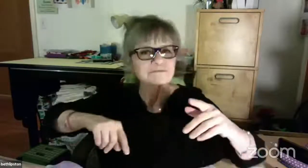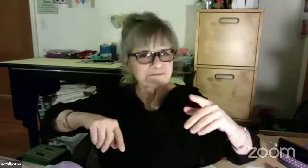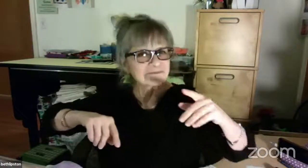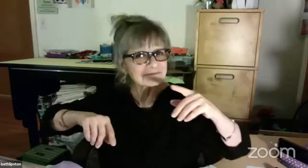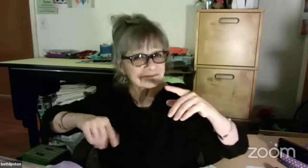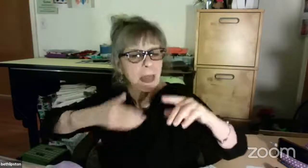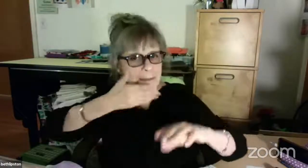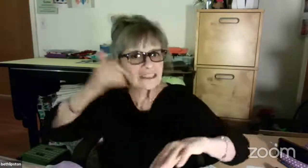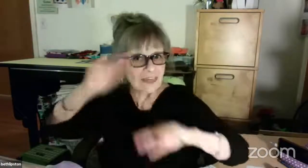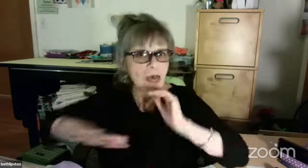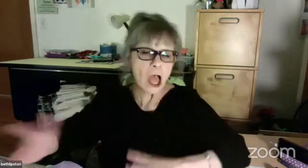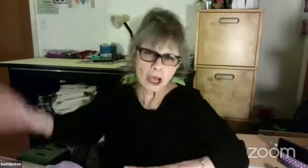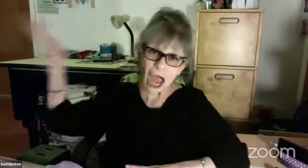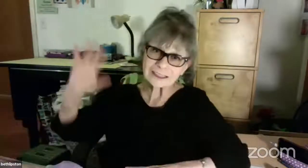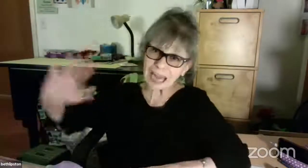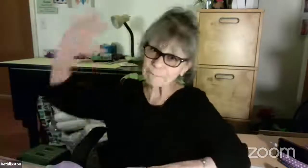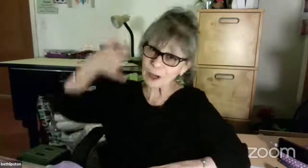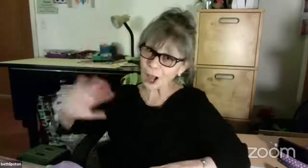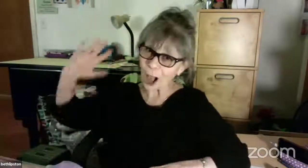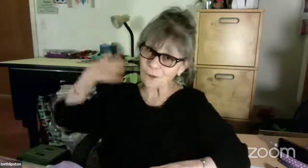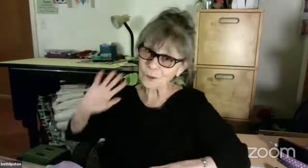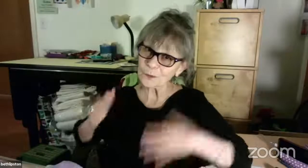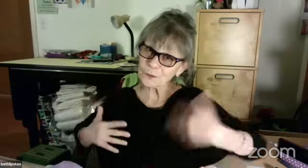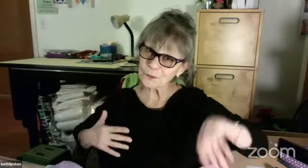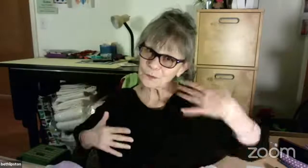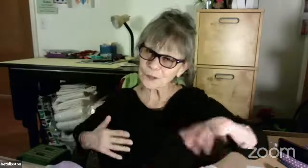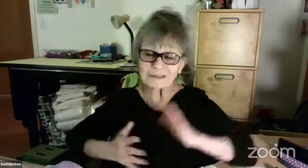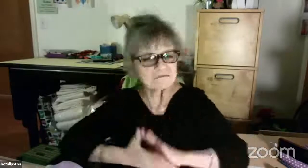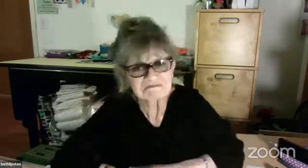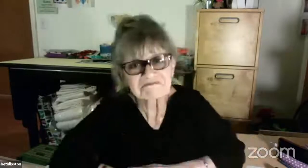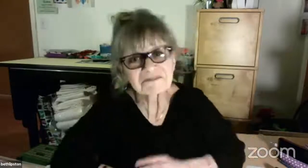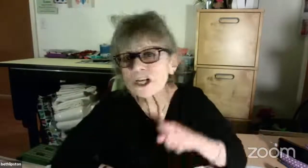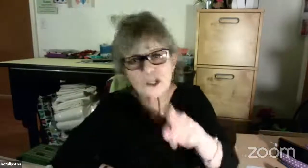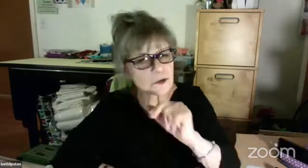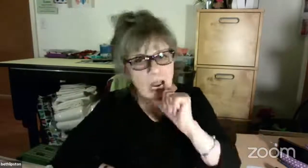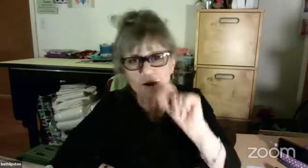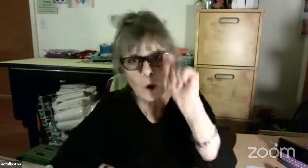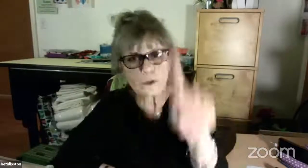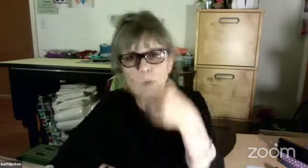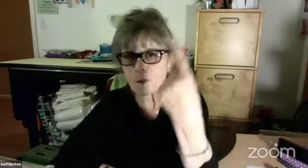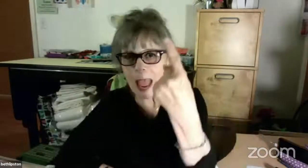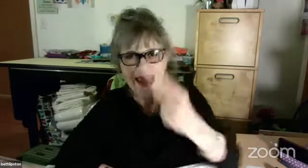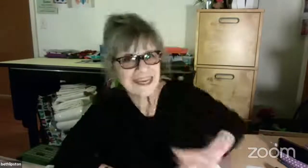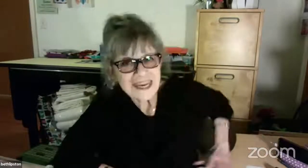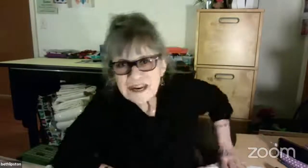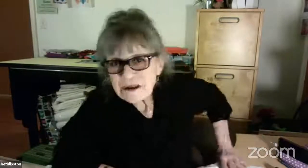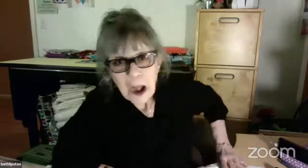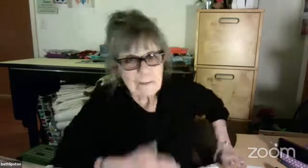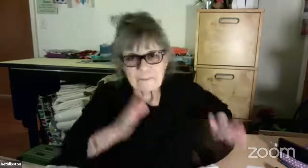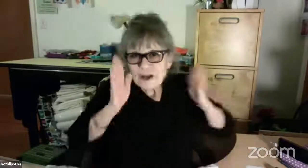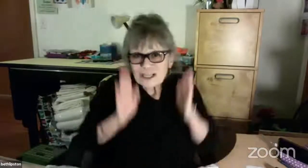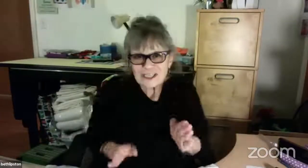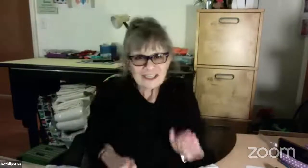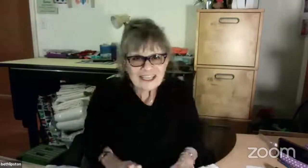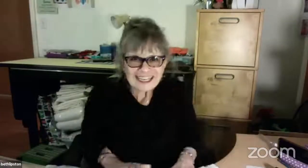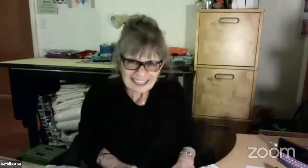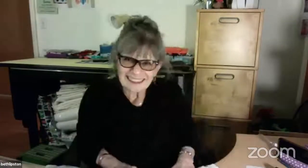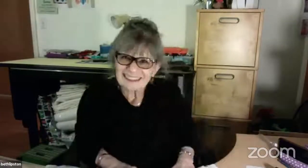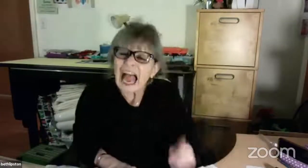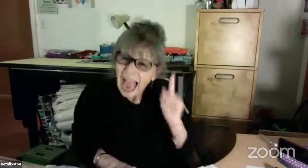example and show that sign language. It's so much better than it used to be. You're not the only one. You're not the